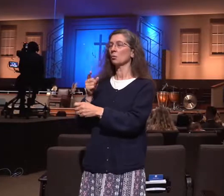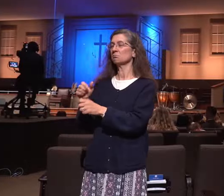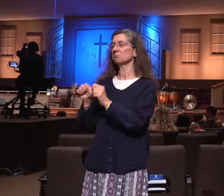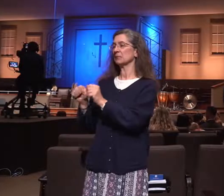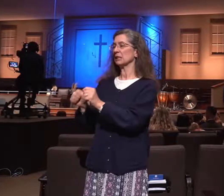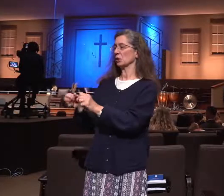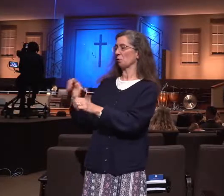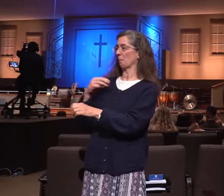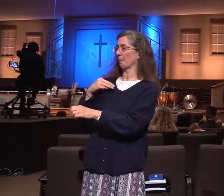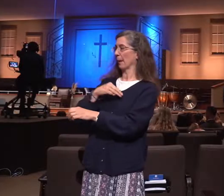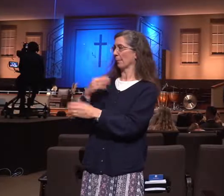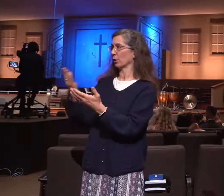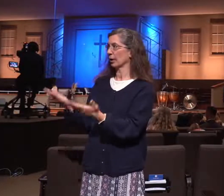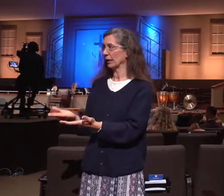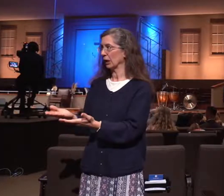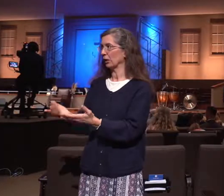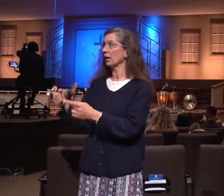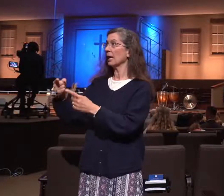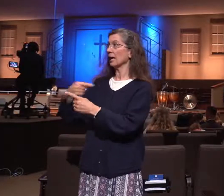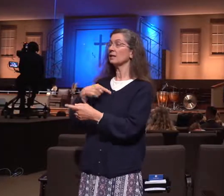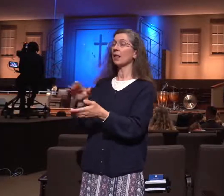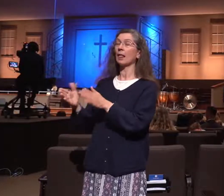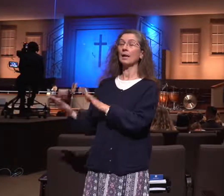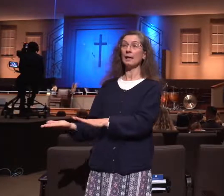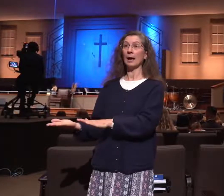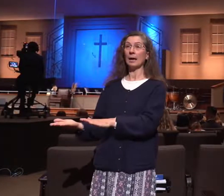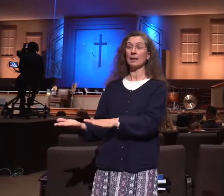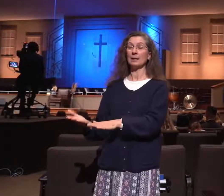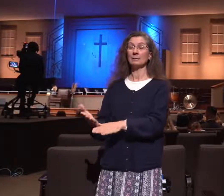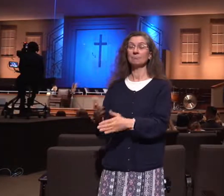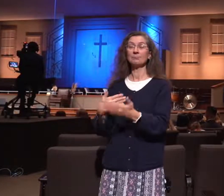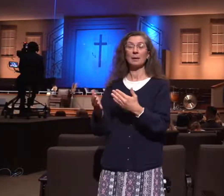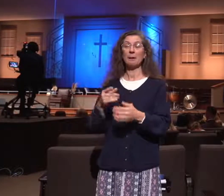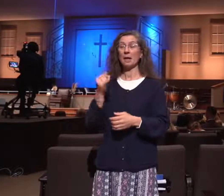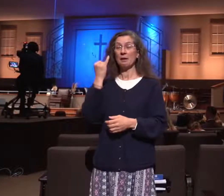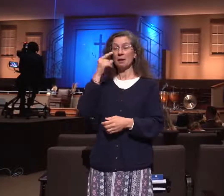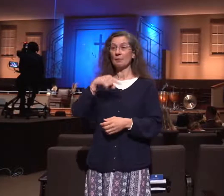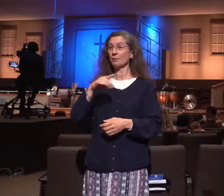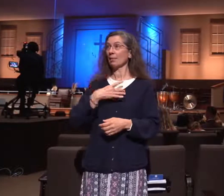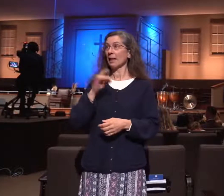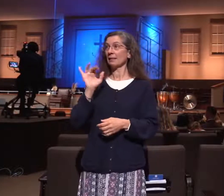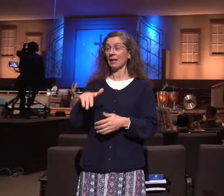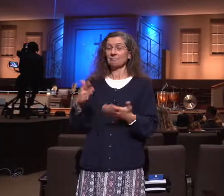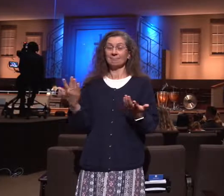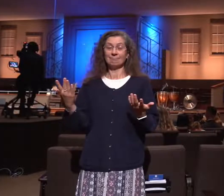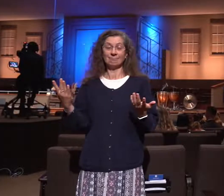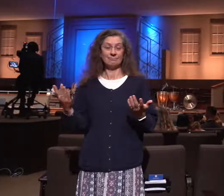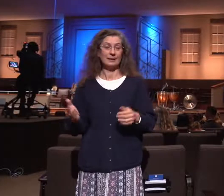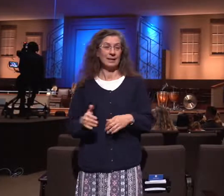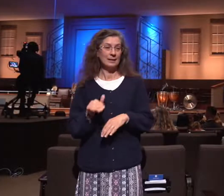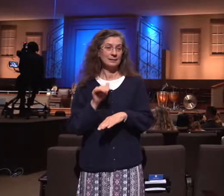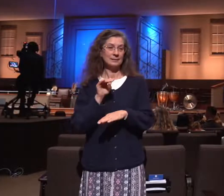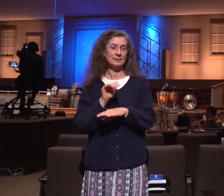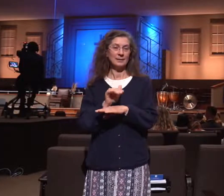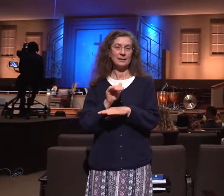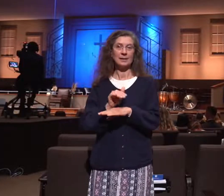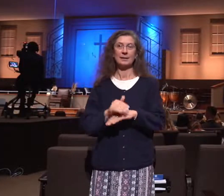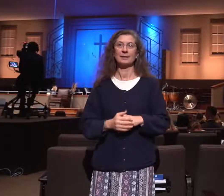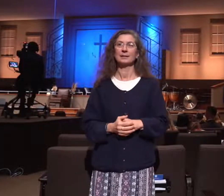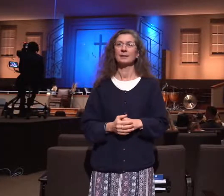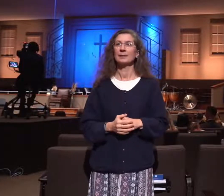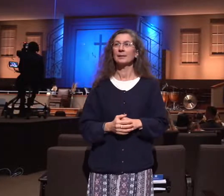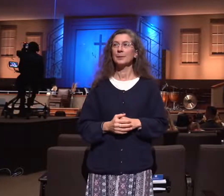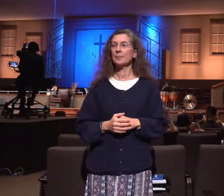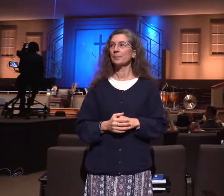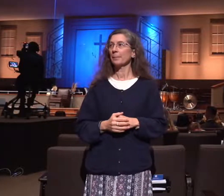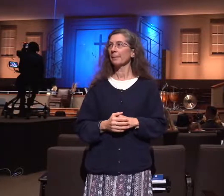I'm going to be a member till I die, whether you like it or not, okay? But so tonight, of all